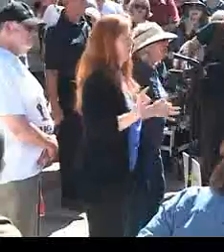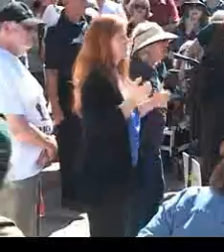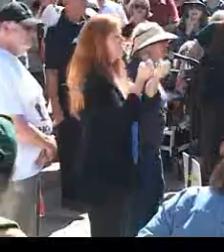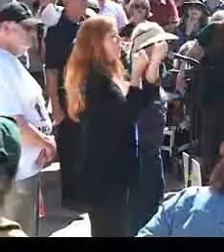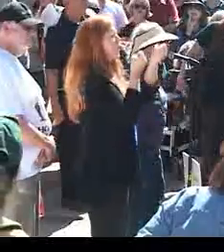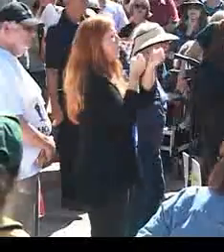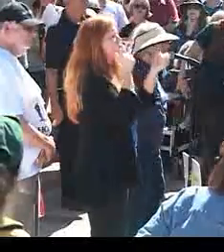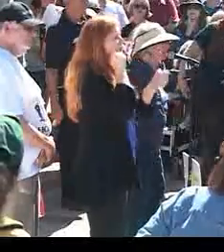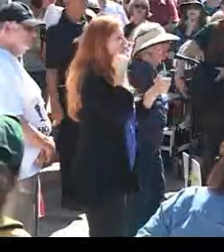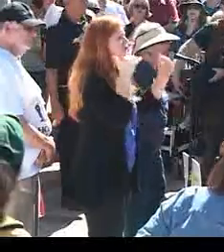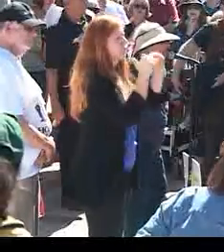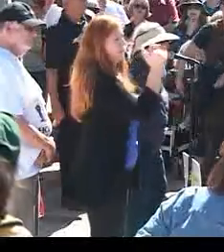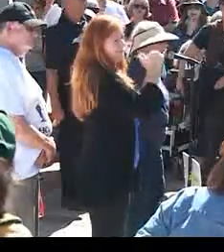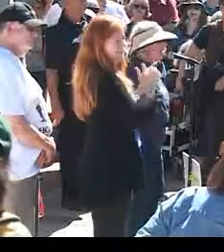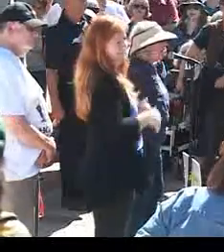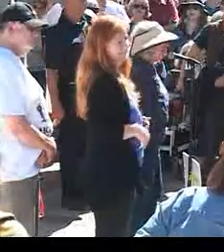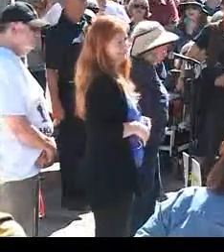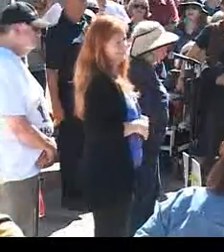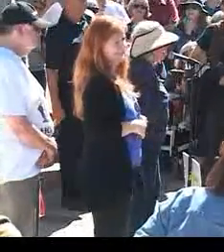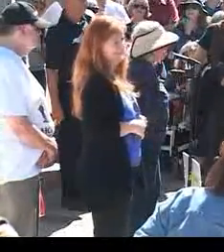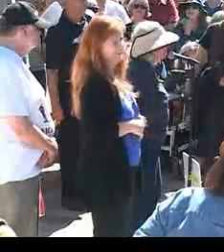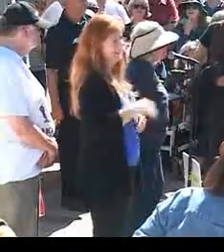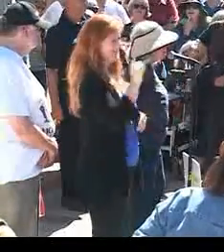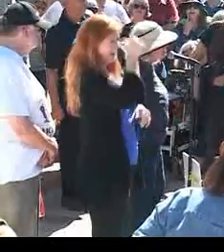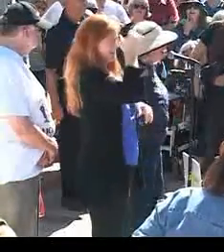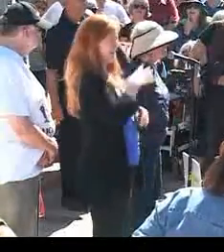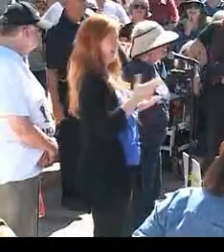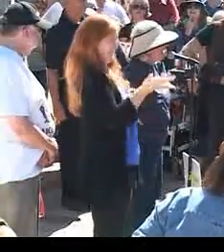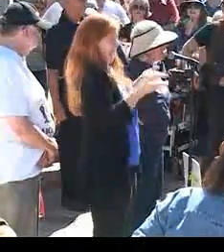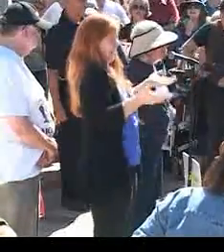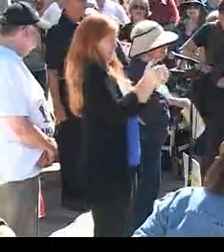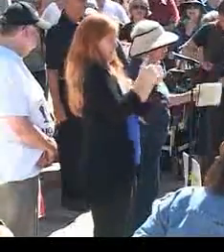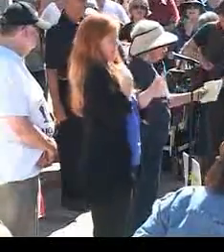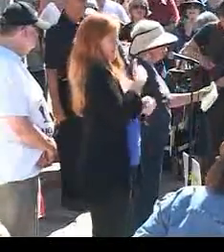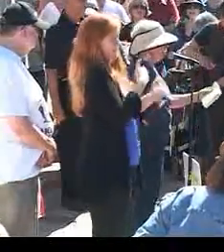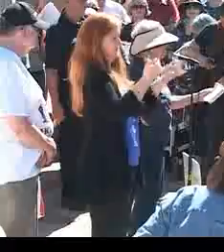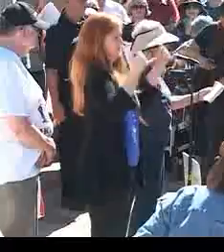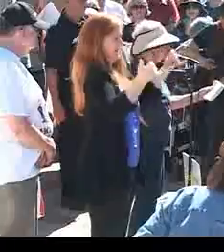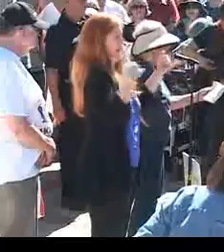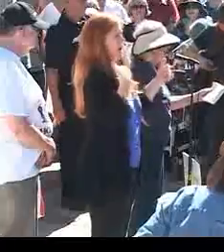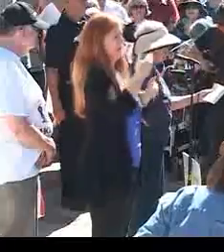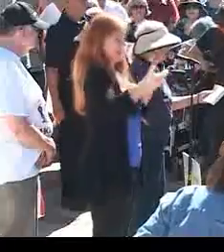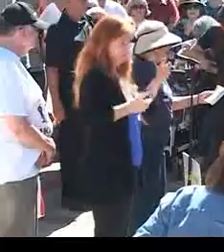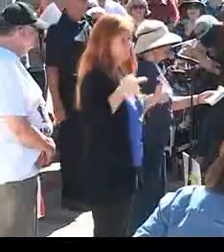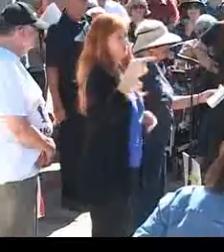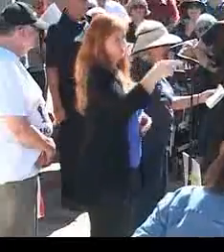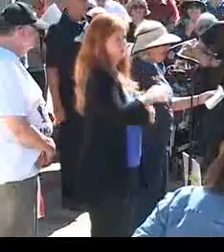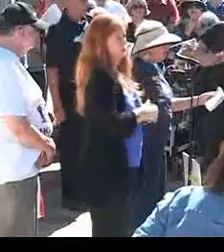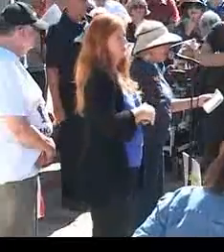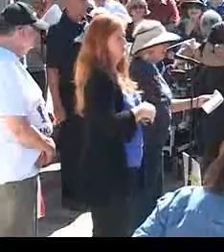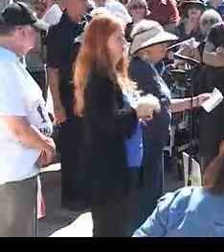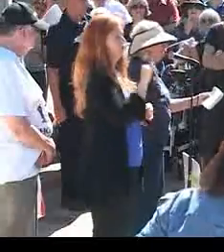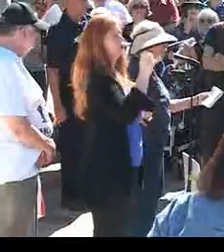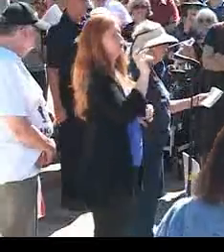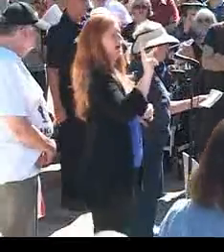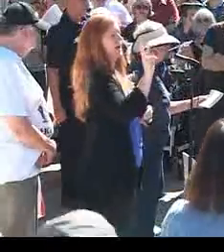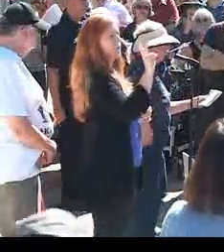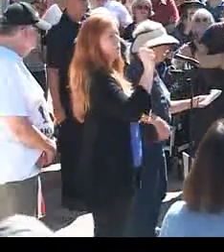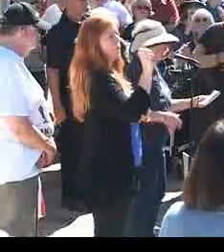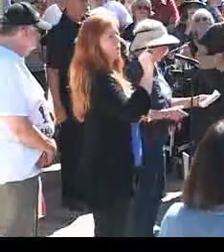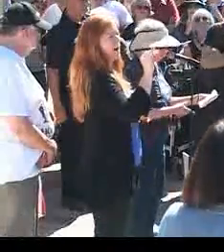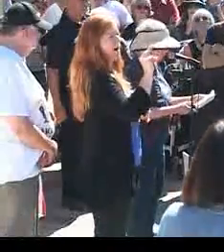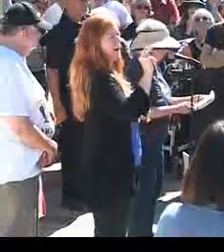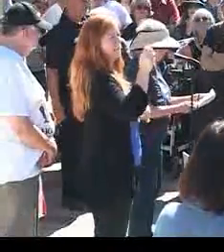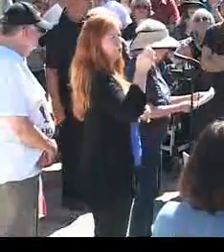supporting racial equality. That man is here with us today. I'm going to introduce you to Jack Weinberg.